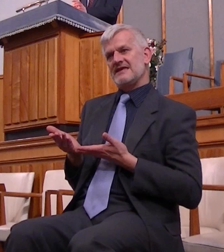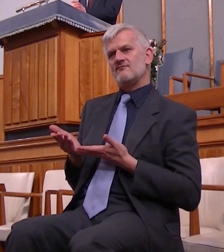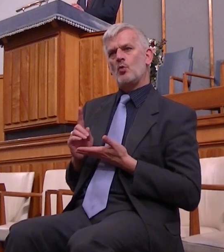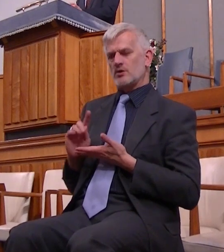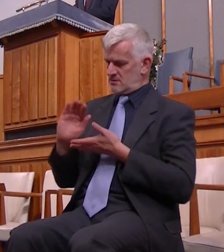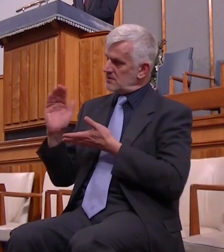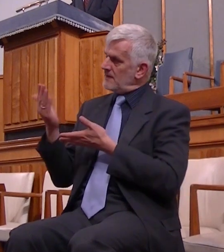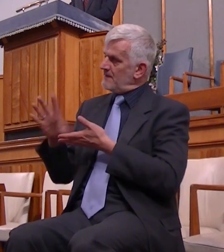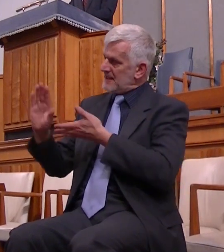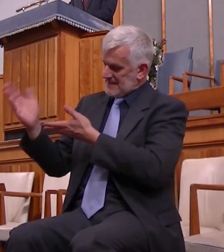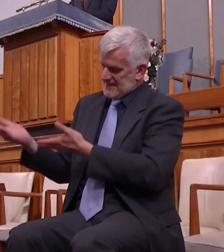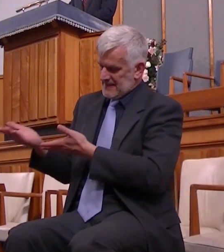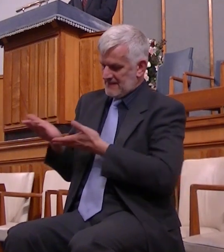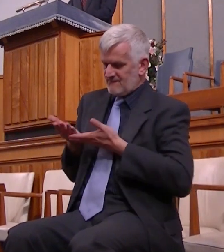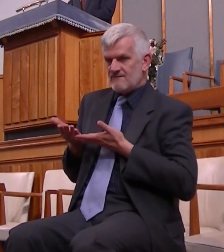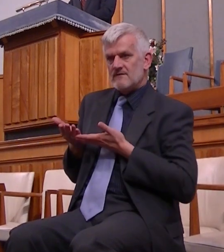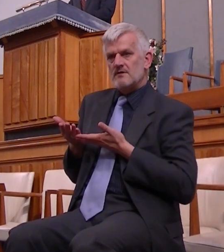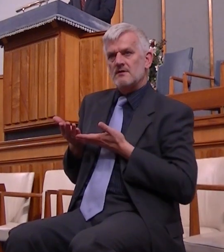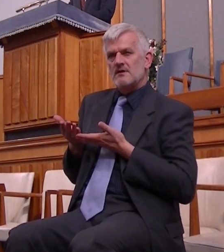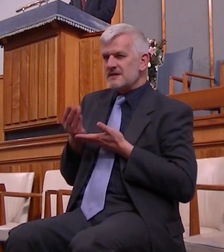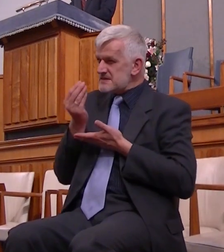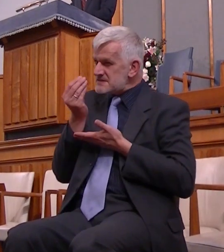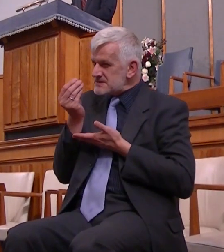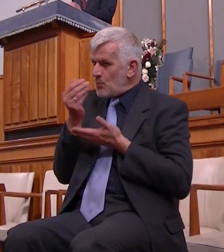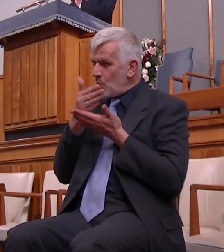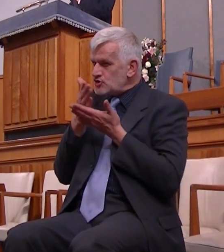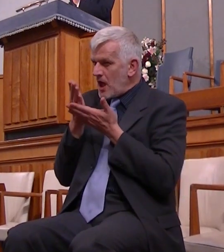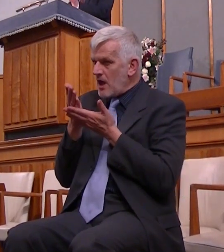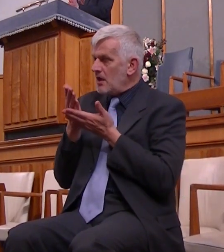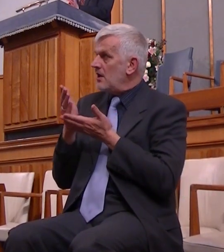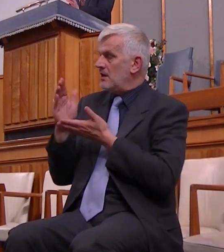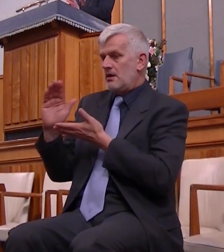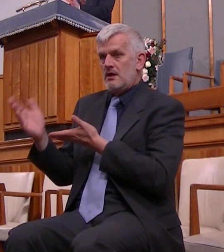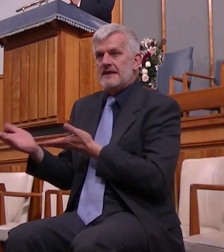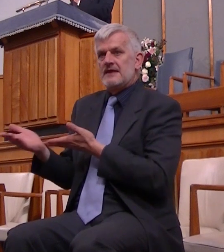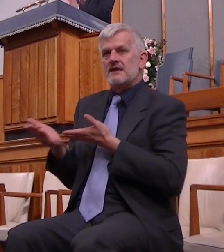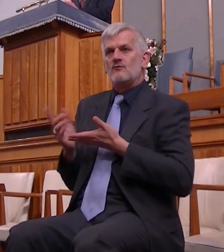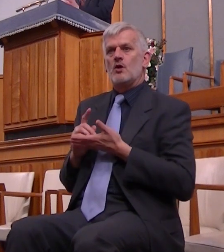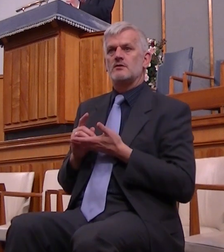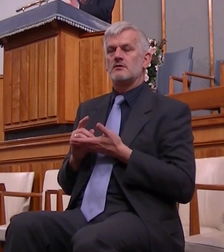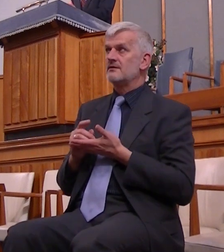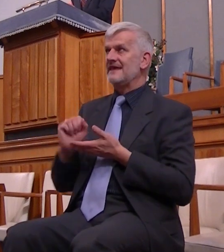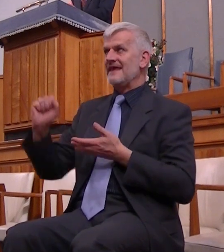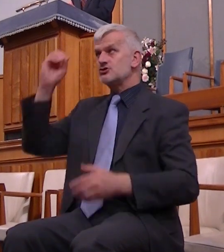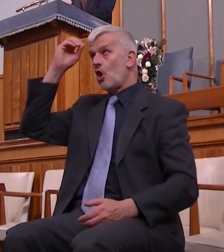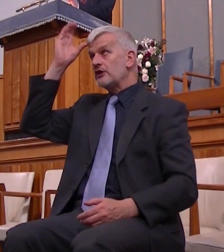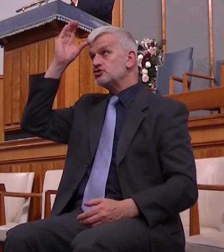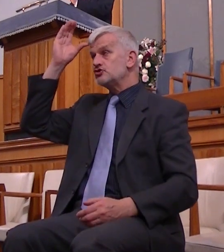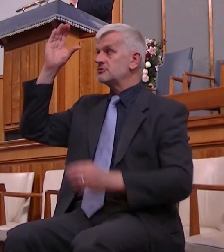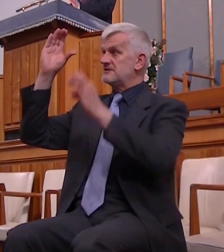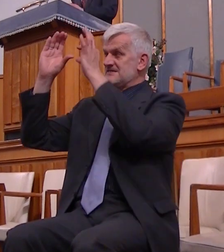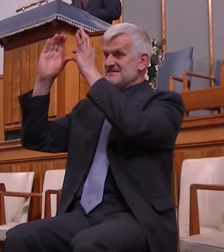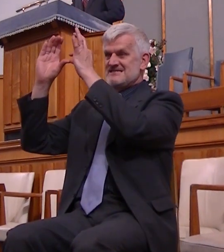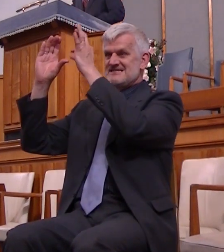you are also given, even while here on earth, a share of the knowledge of God. It's